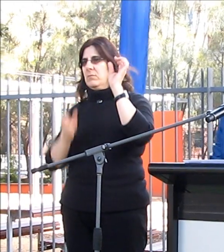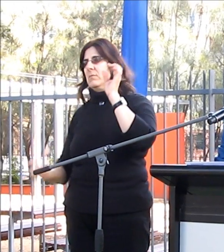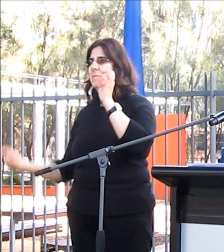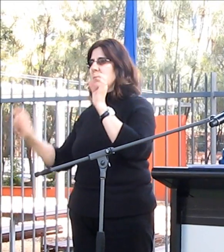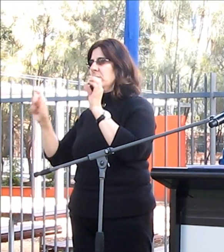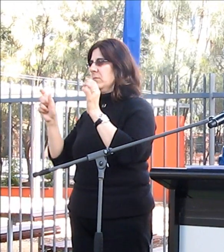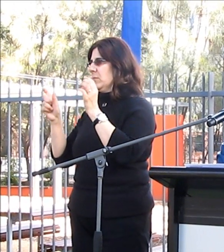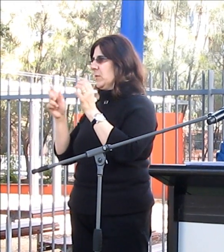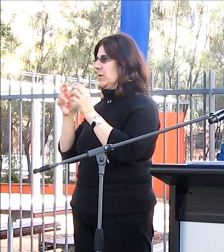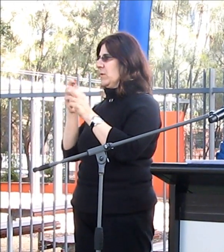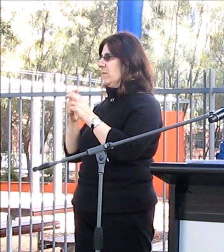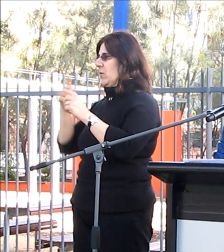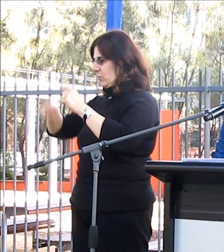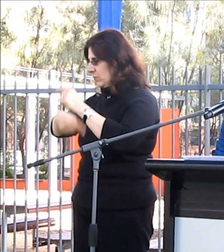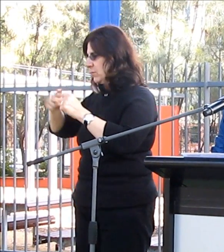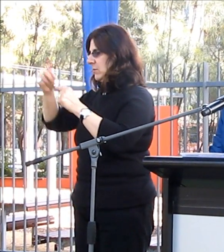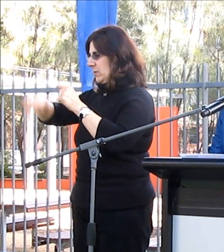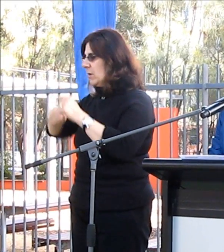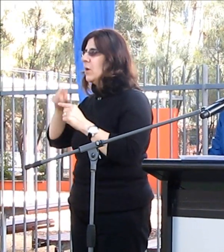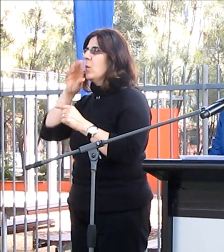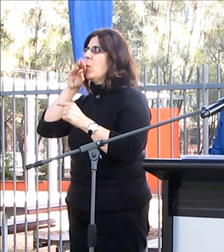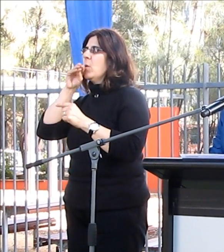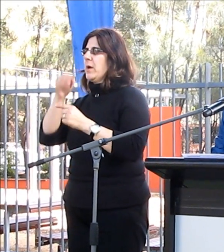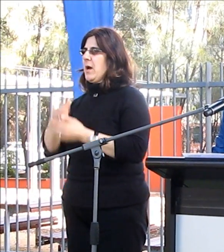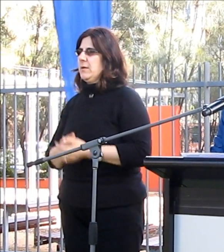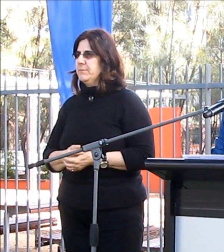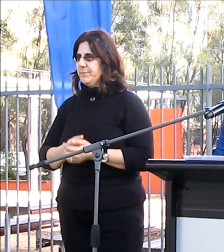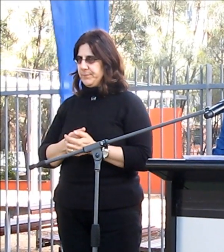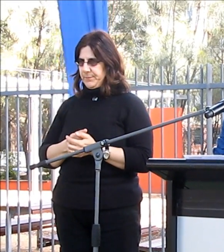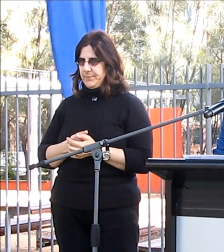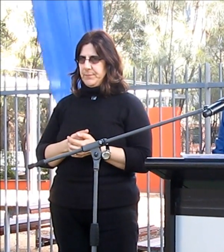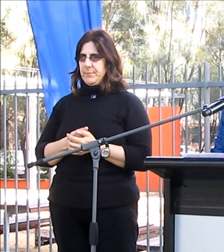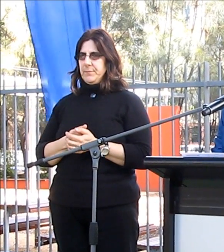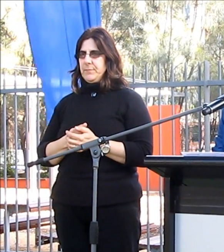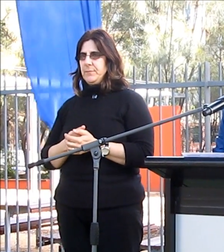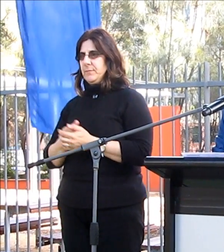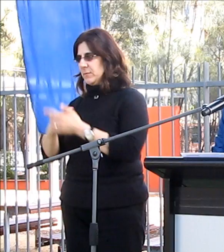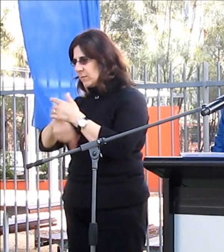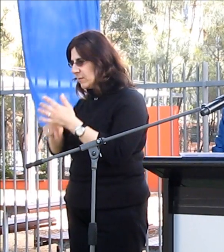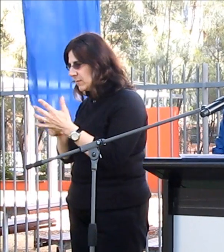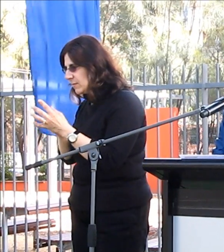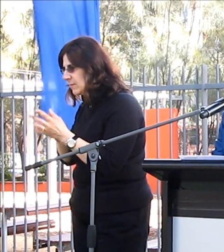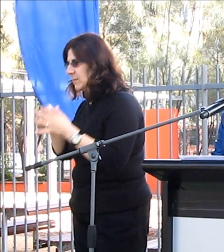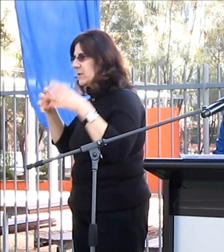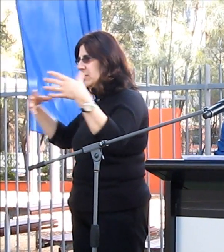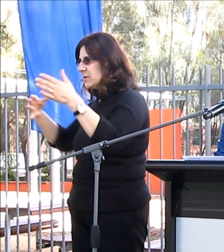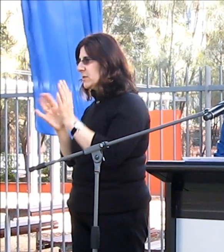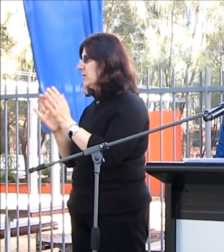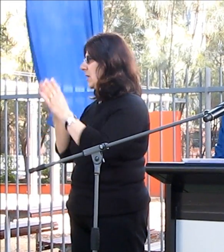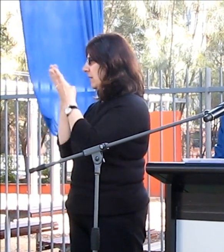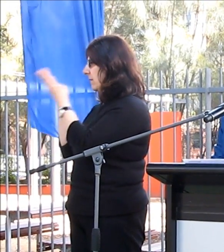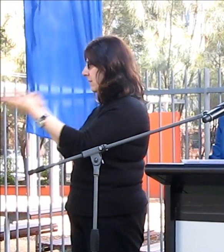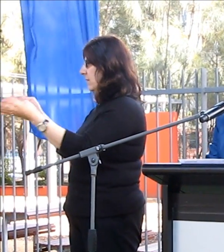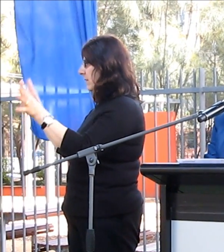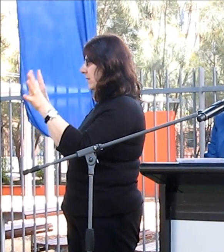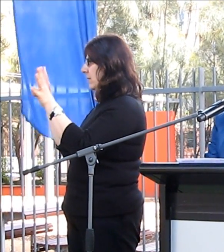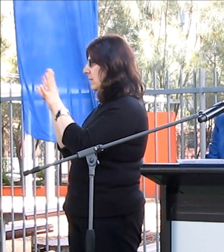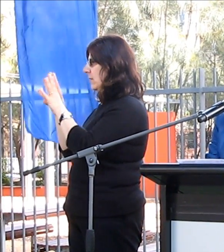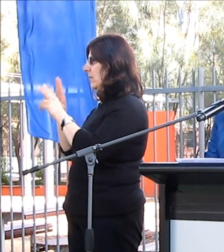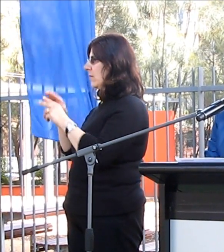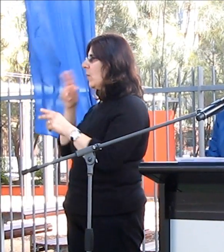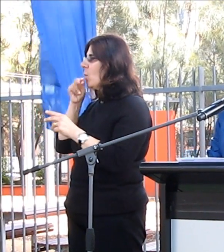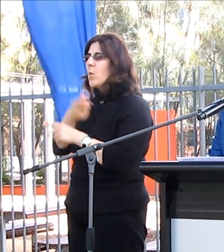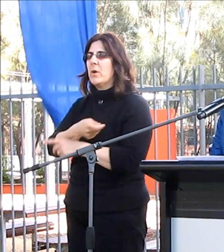to be fed into a big filtration pit, and that water will be pumped into tanks in the fenced off area and used for irrigation of the